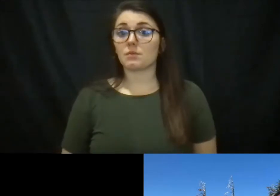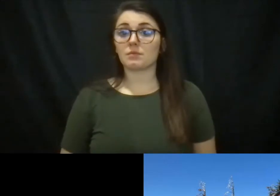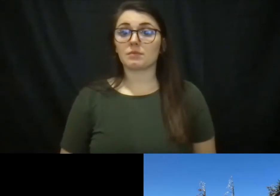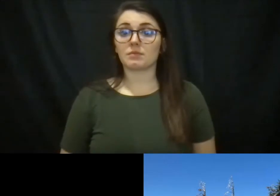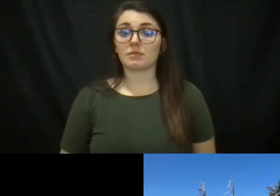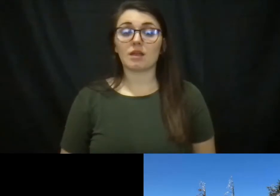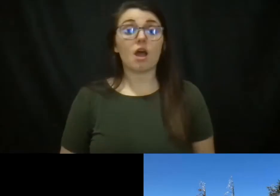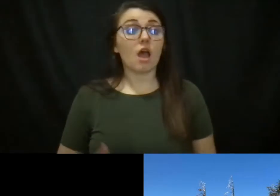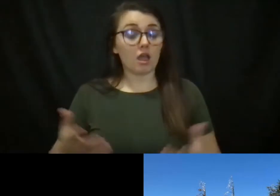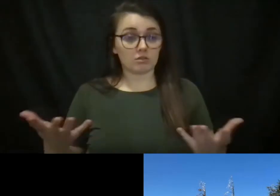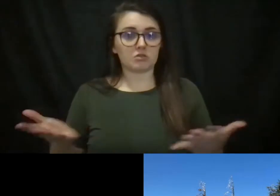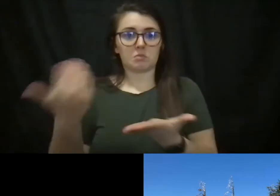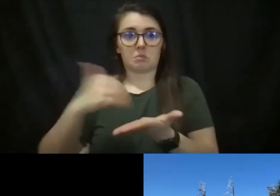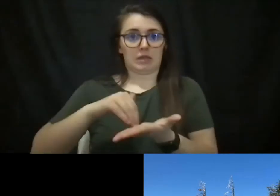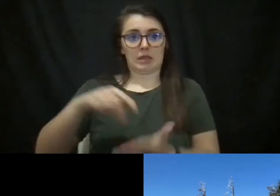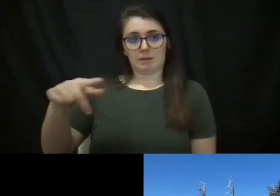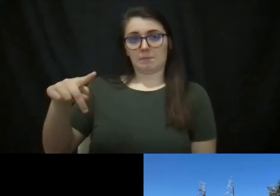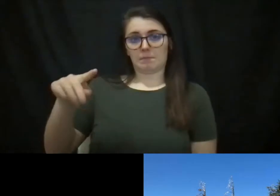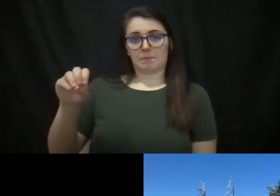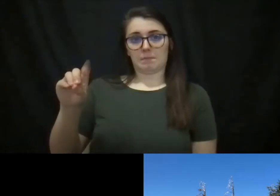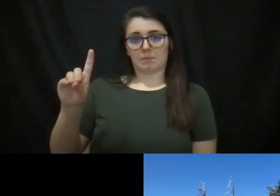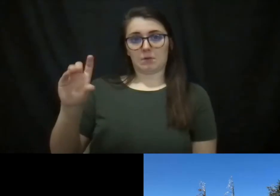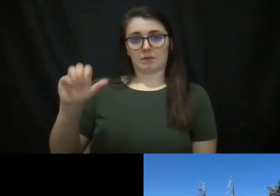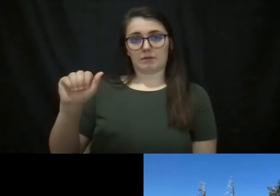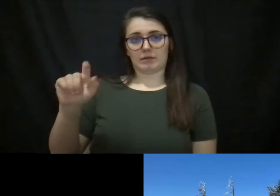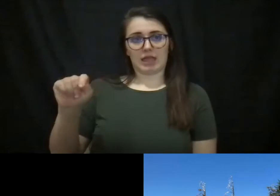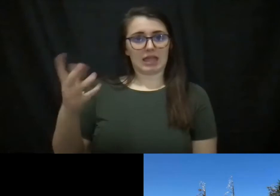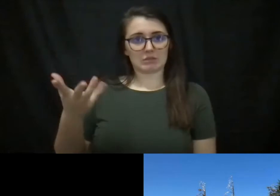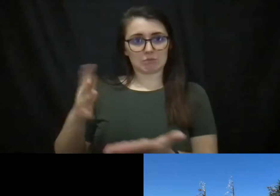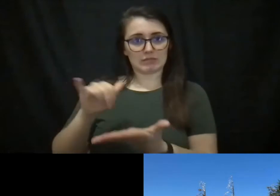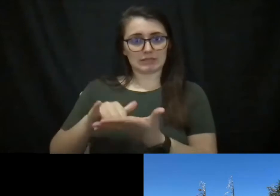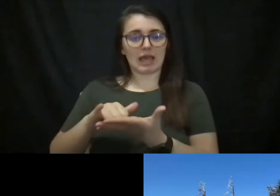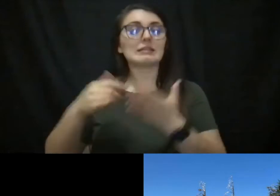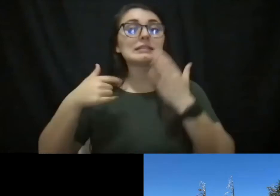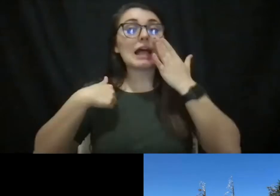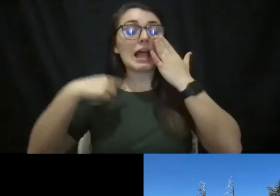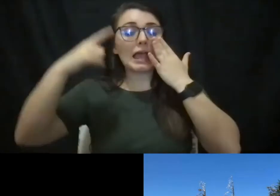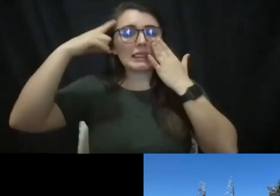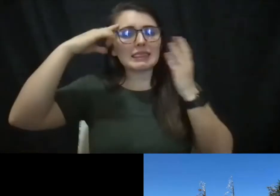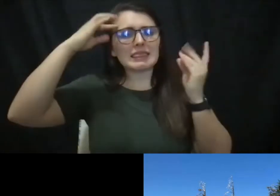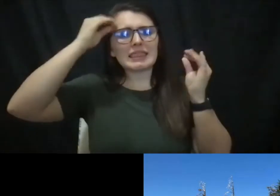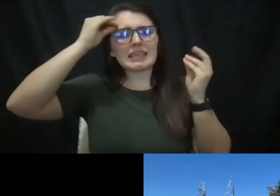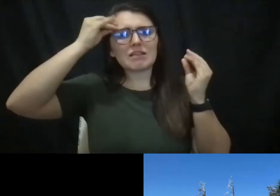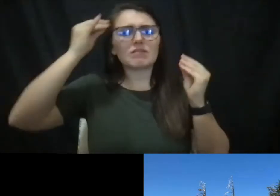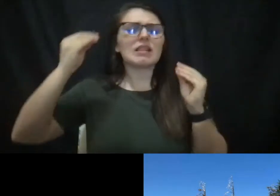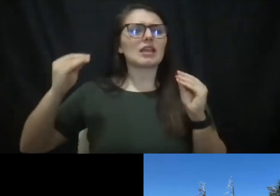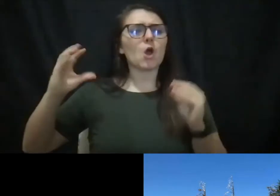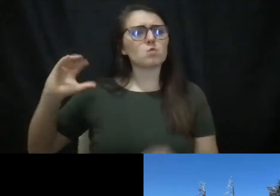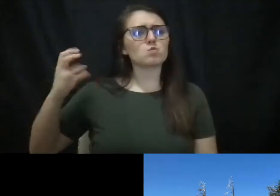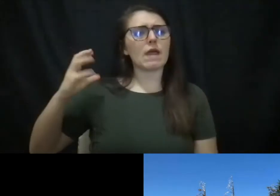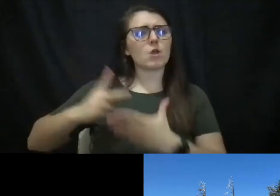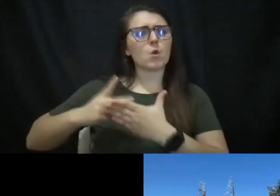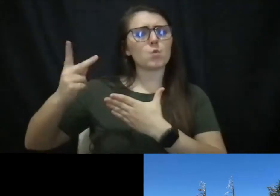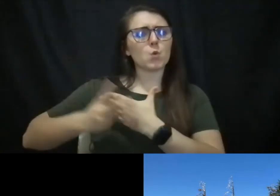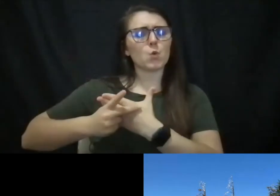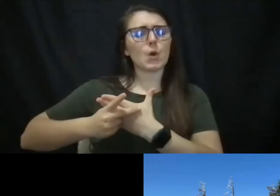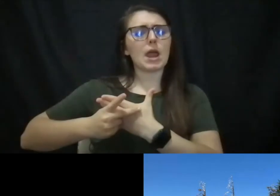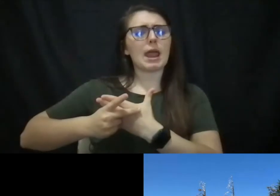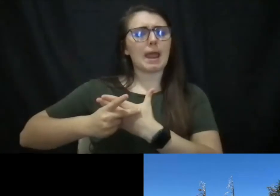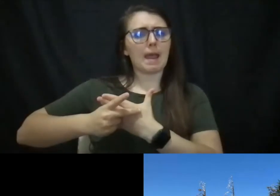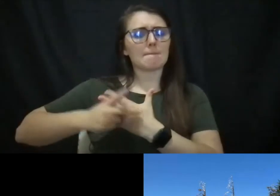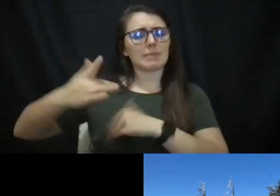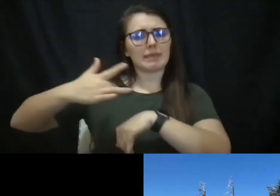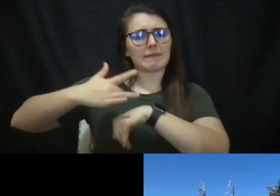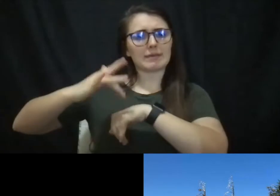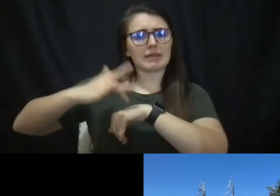What is a podcast? Well, it's kind of, I think of it kind of like a radio program that's available